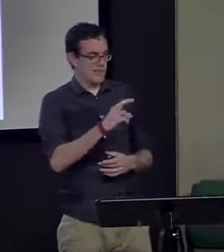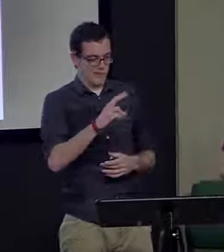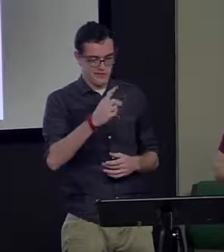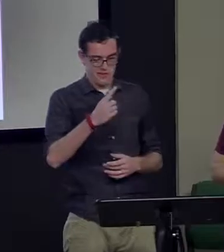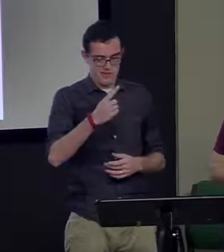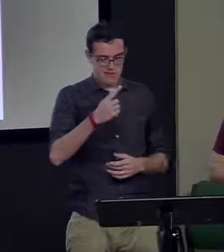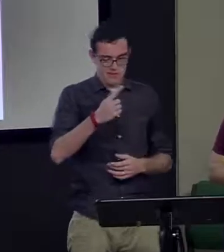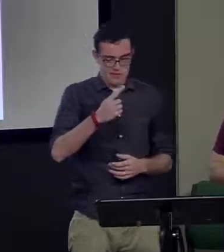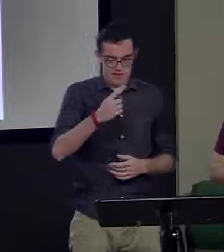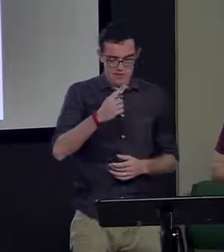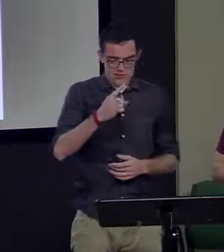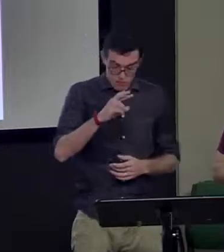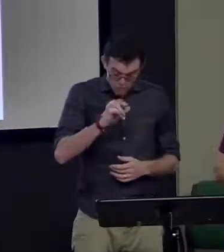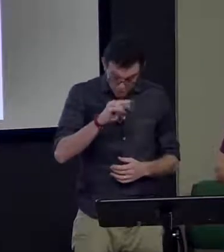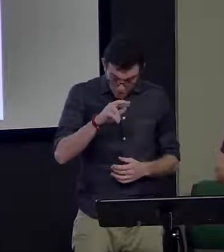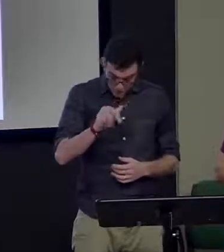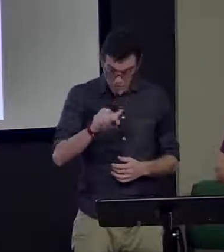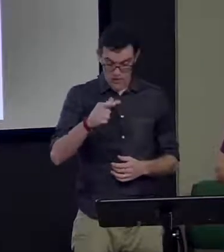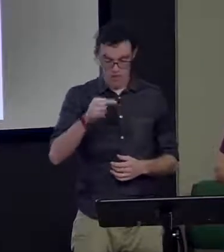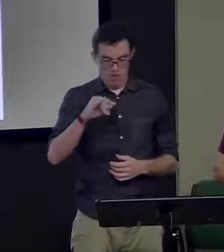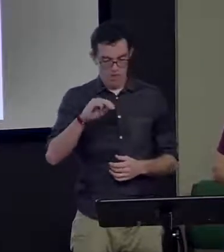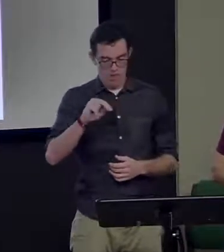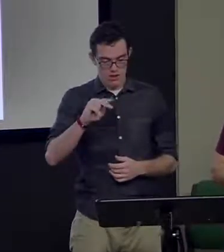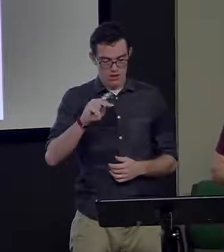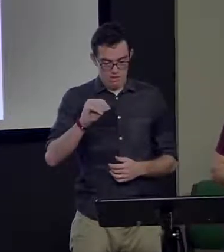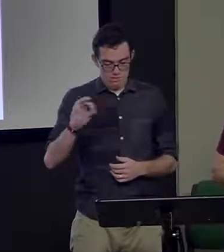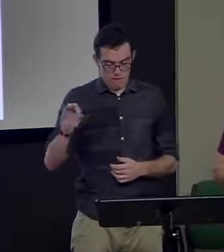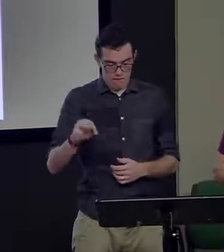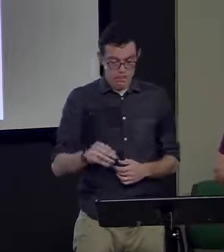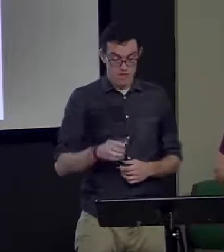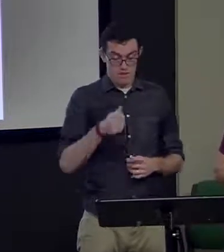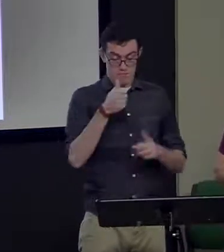Dr. Roberta Golinkoff.